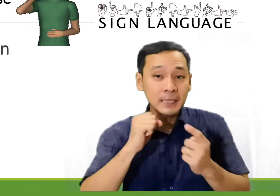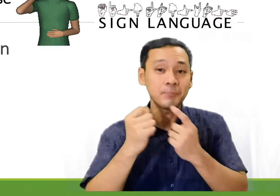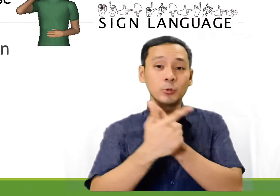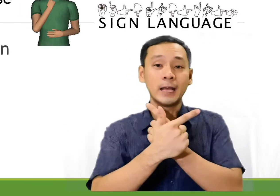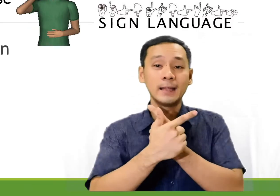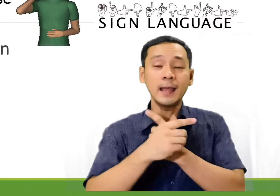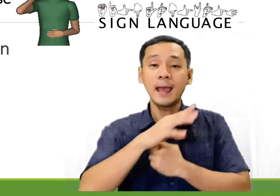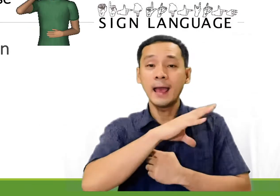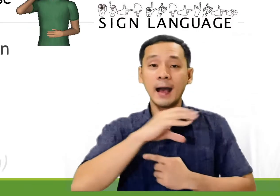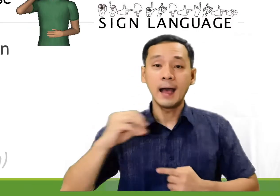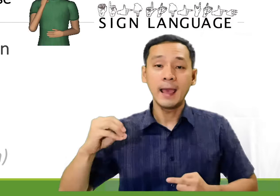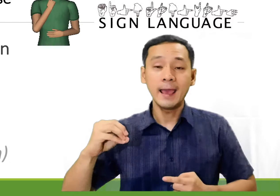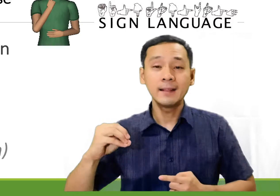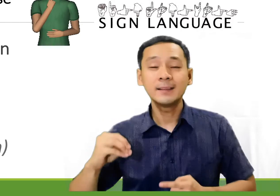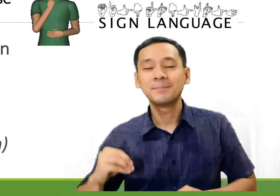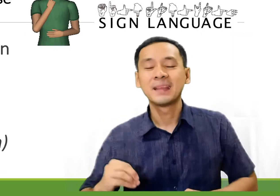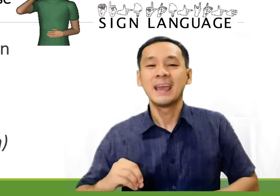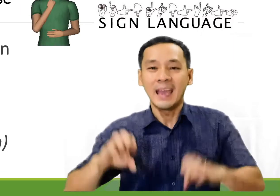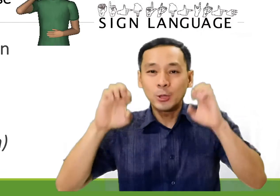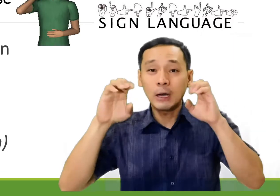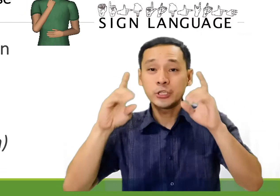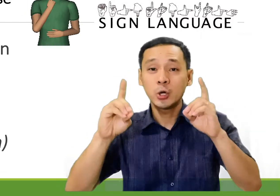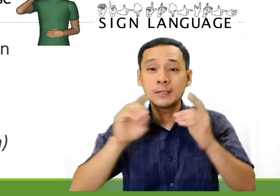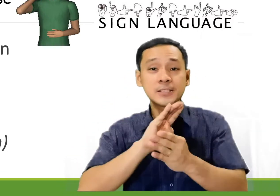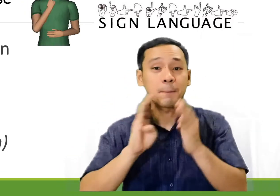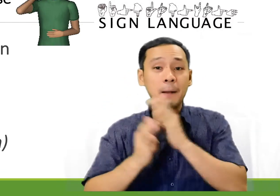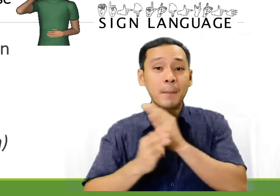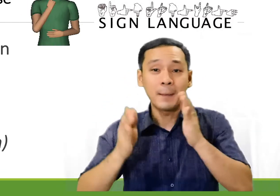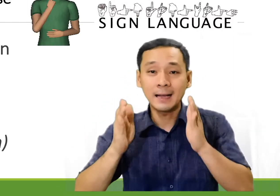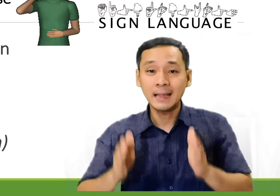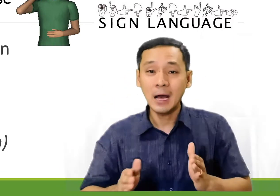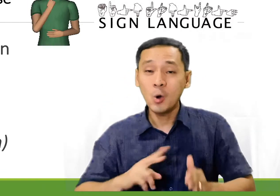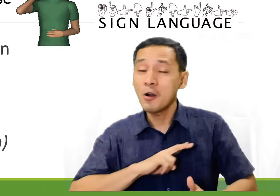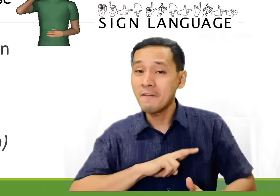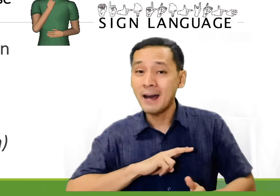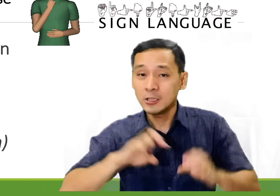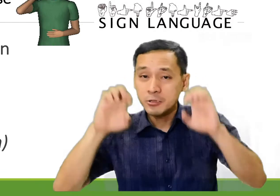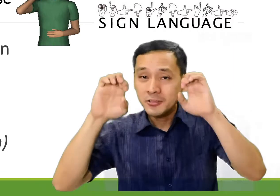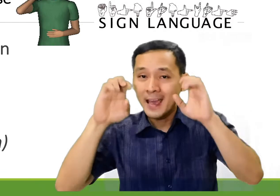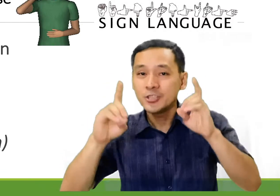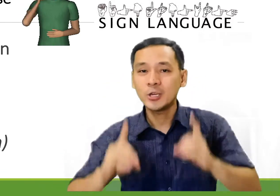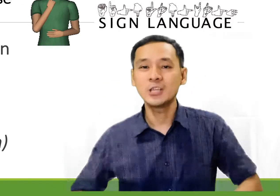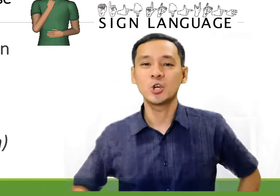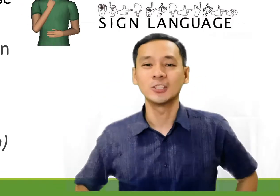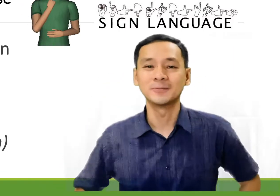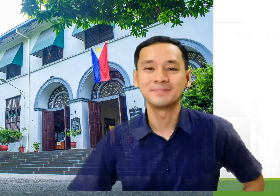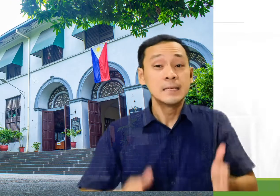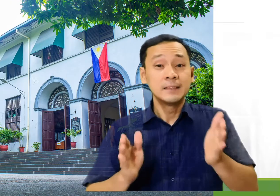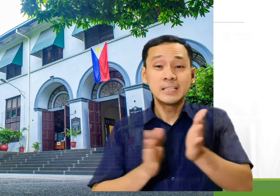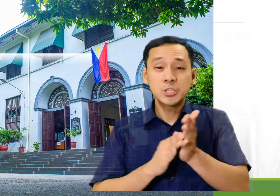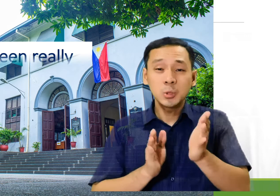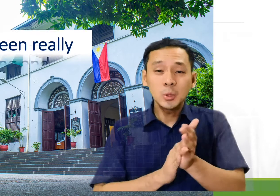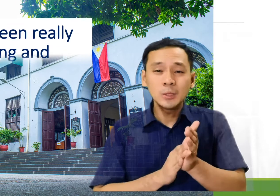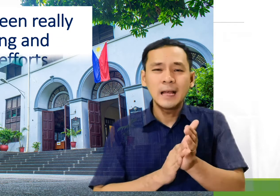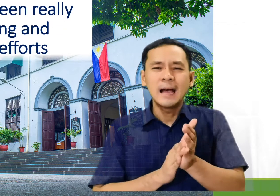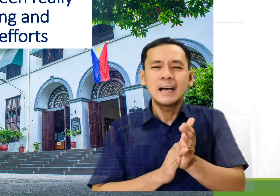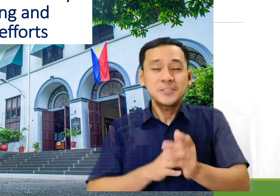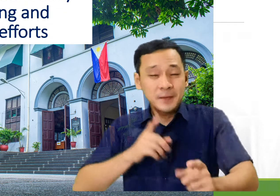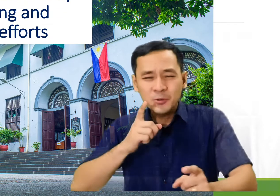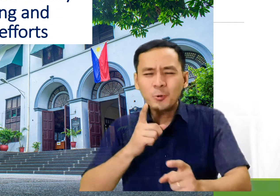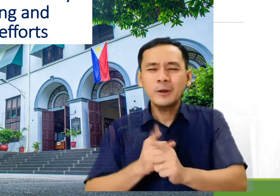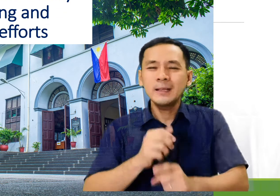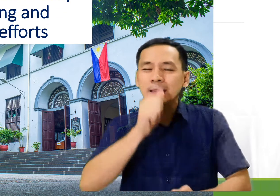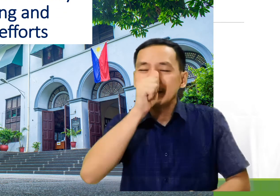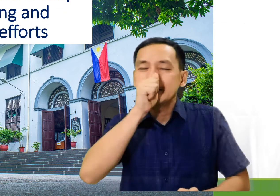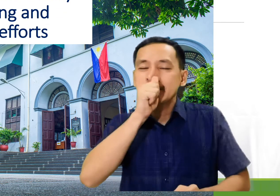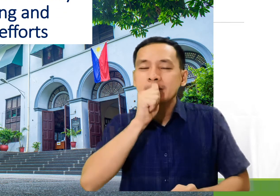Araling Panlipunan and Edukasyon sa Pagpapakatao or Values Education. The school has